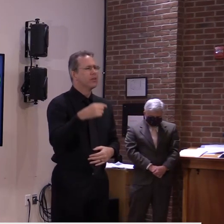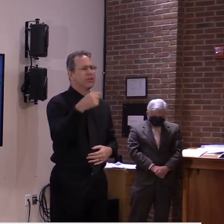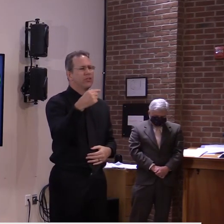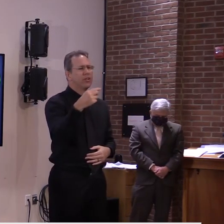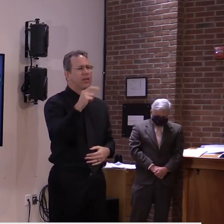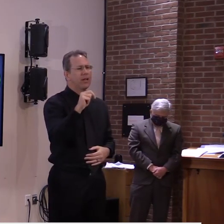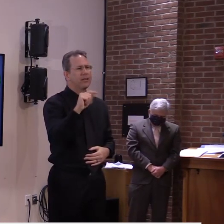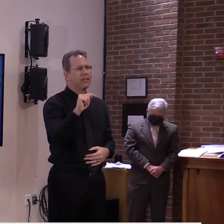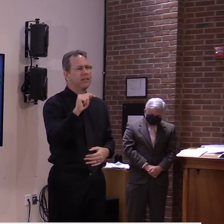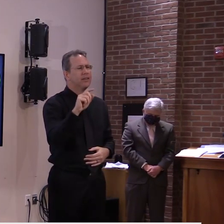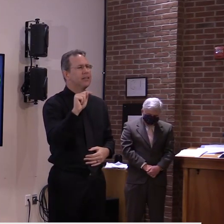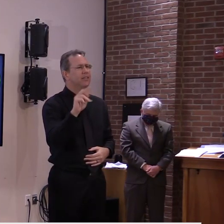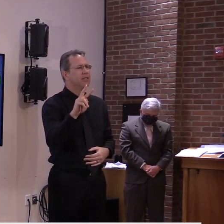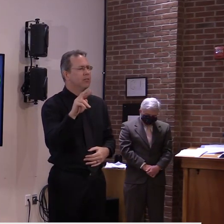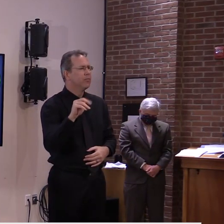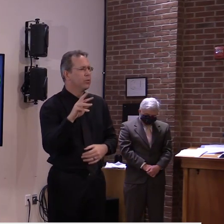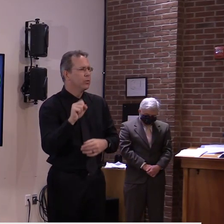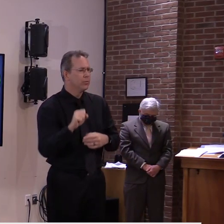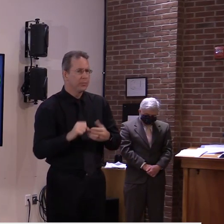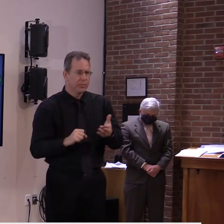Well,